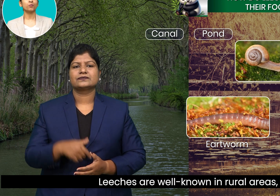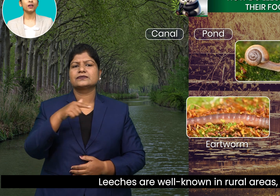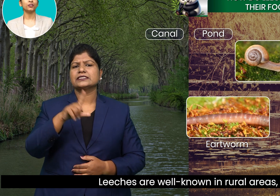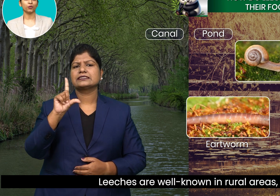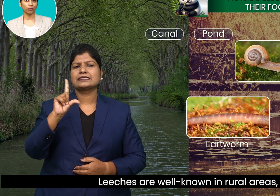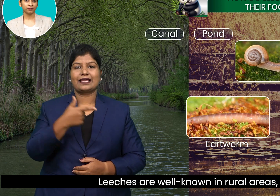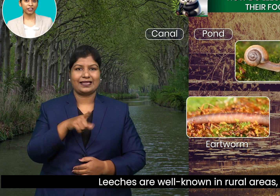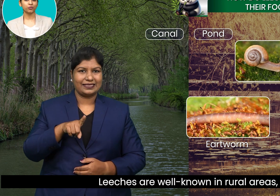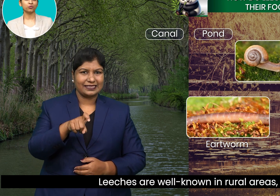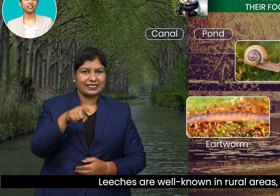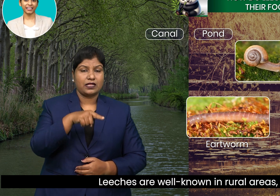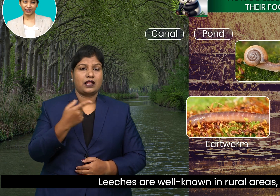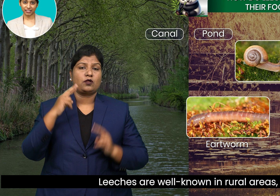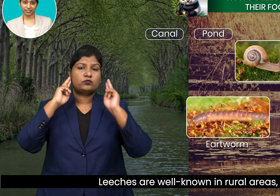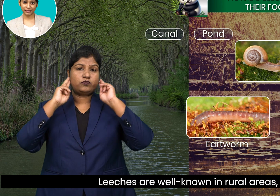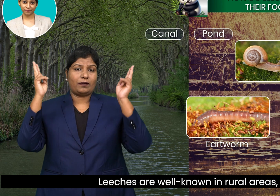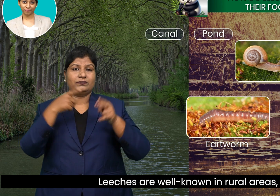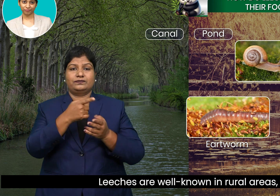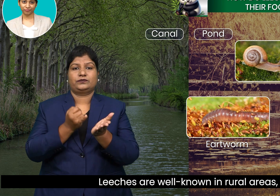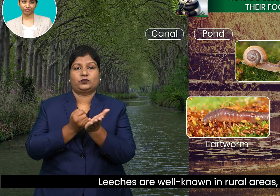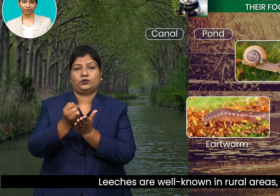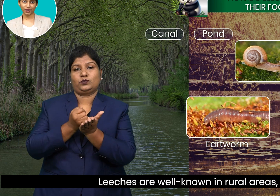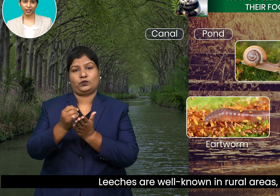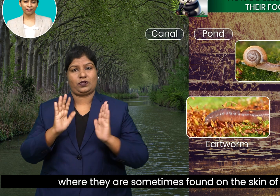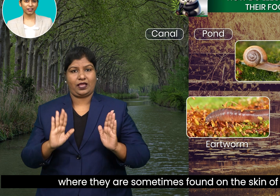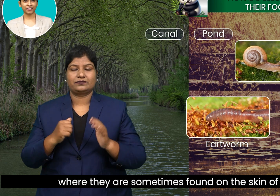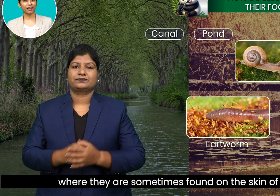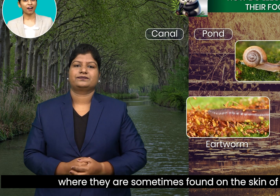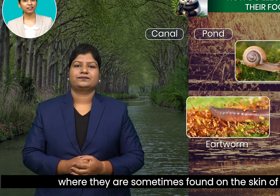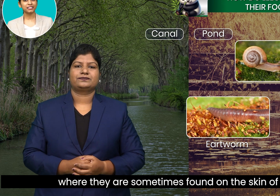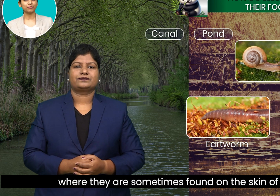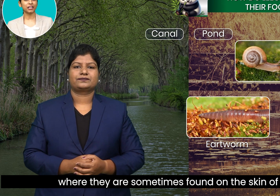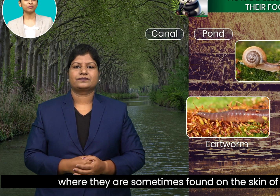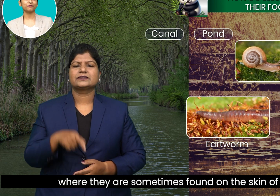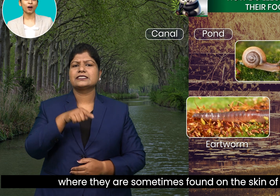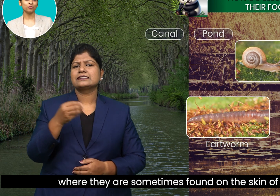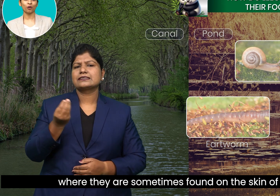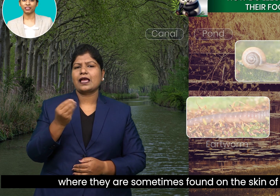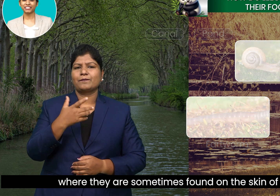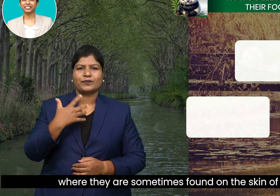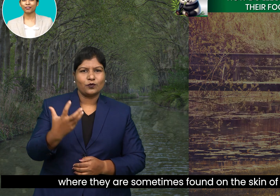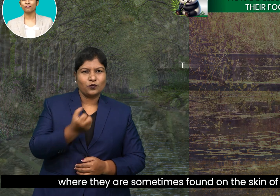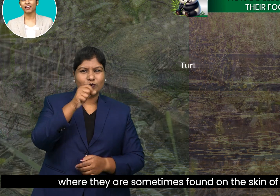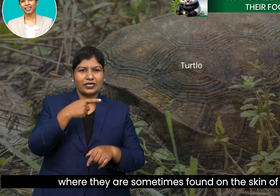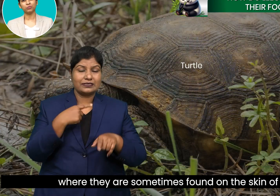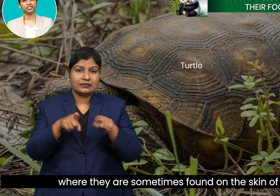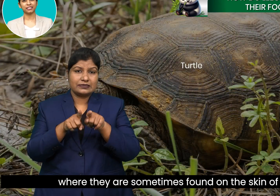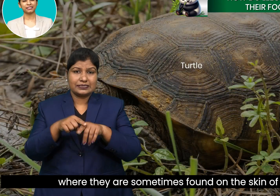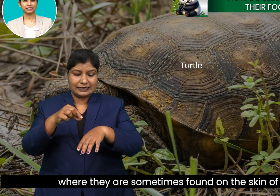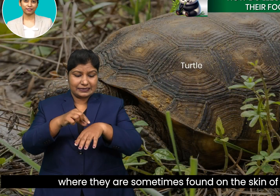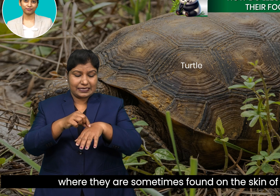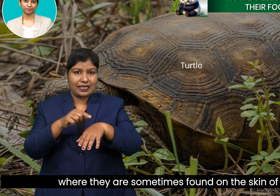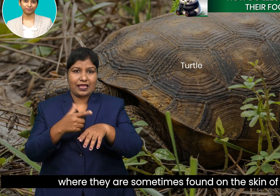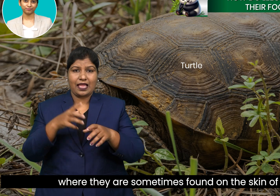Leeches are well known in rural areas, where they are sometimes found on the skin of